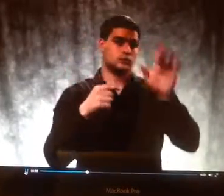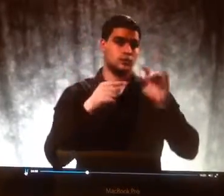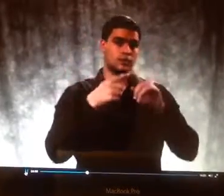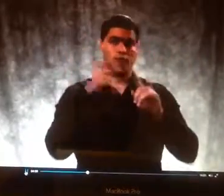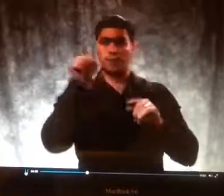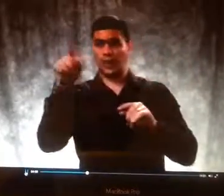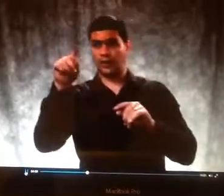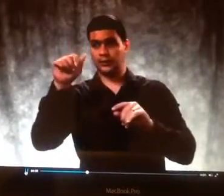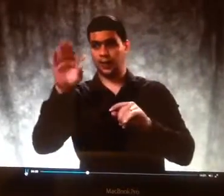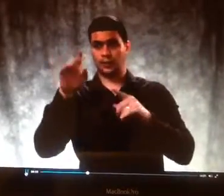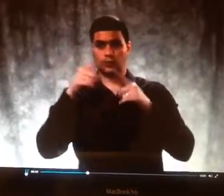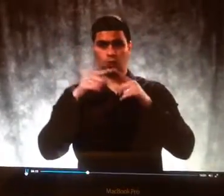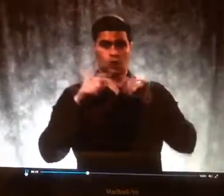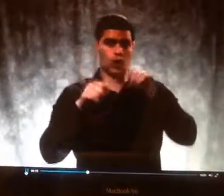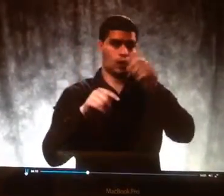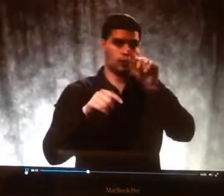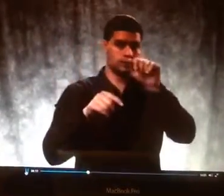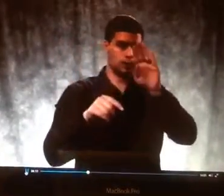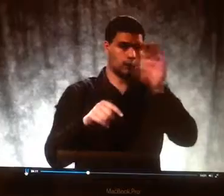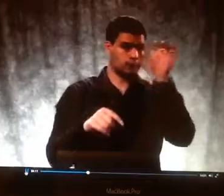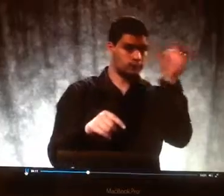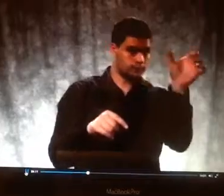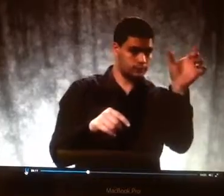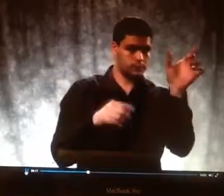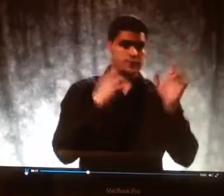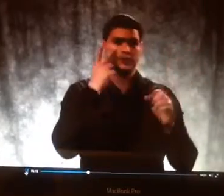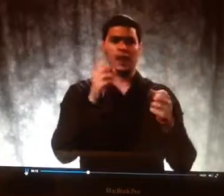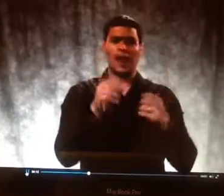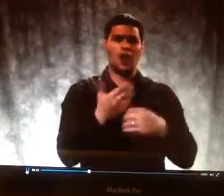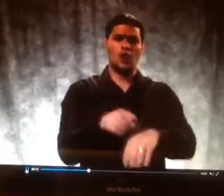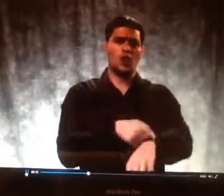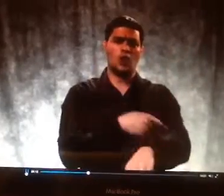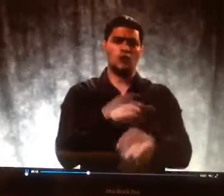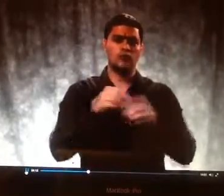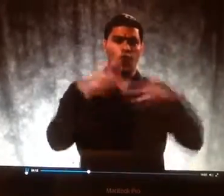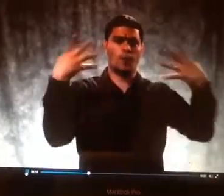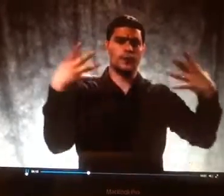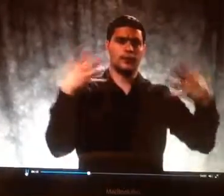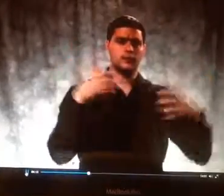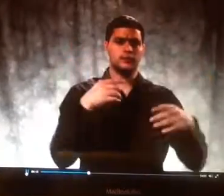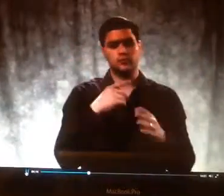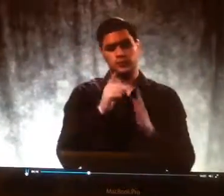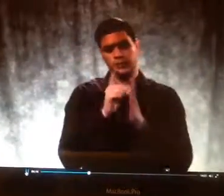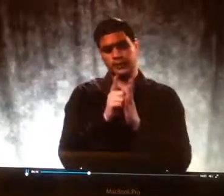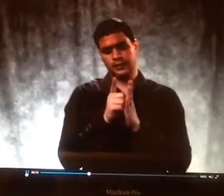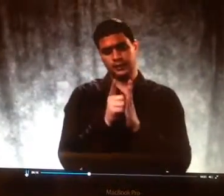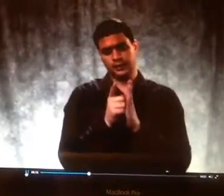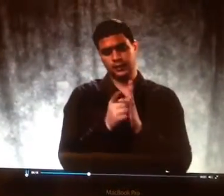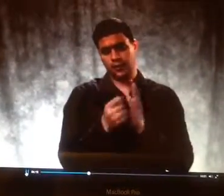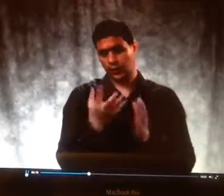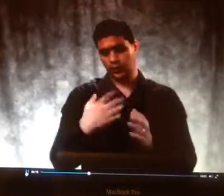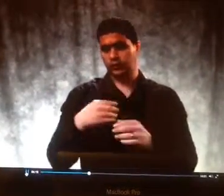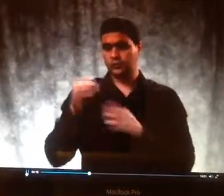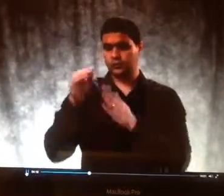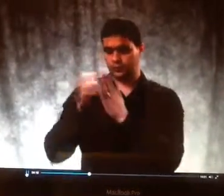And I would click between the two tabs, and I would alternate between the two of them. And I would see how long it took to open, how